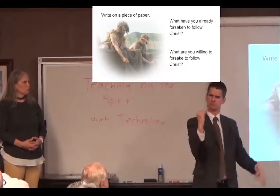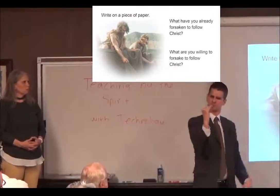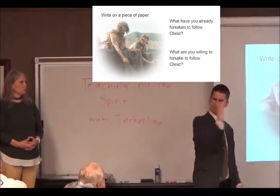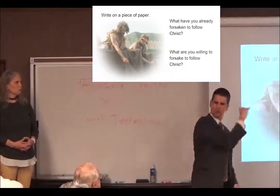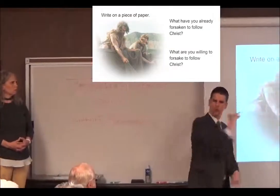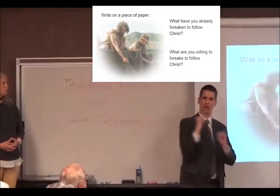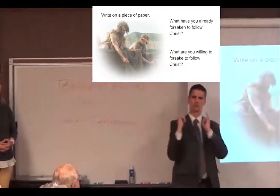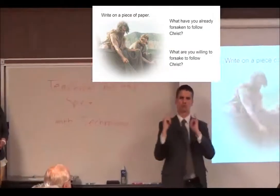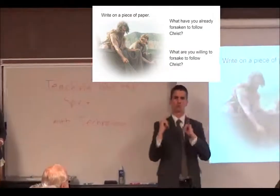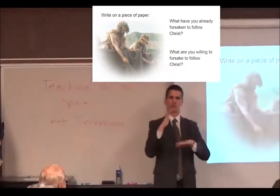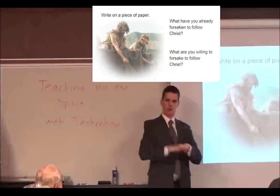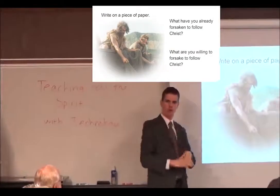class activities?